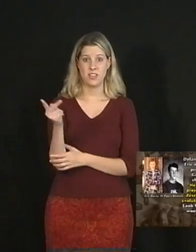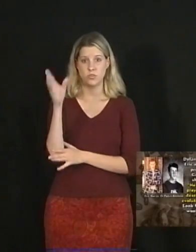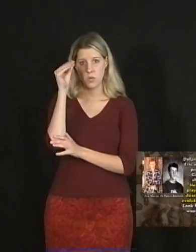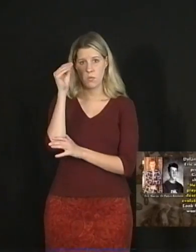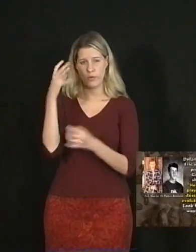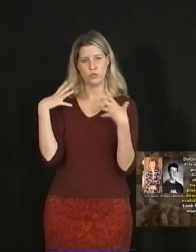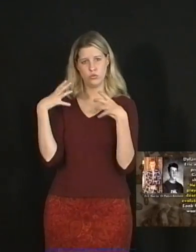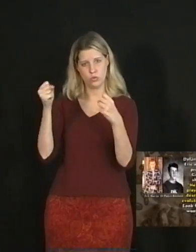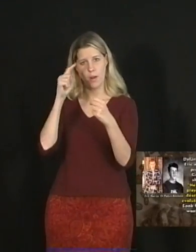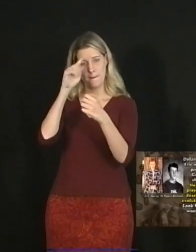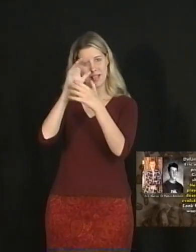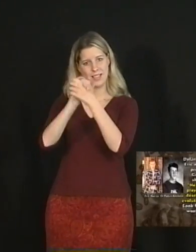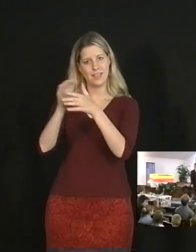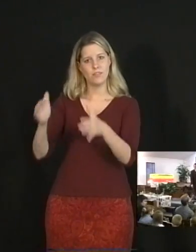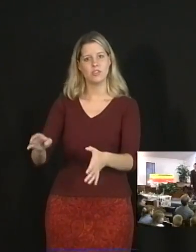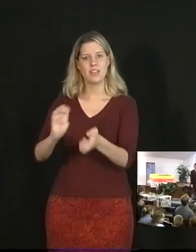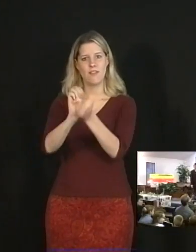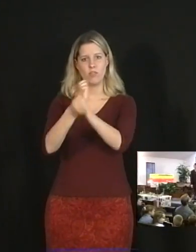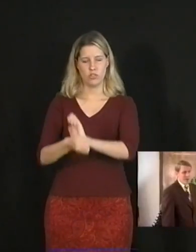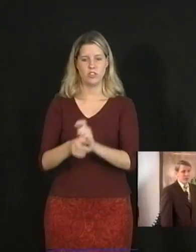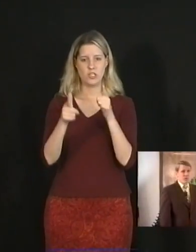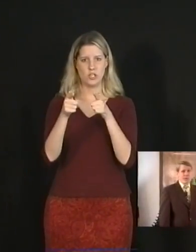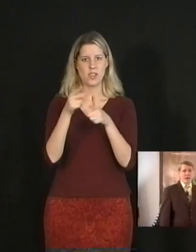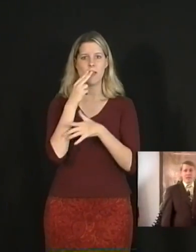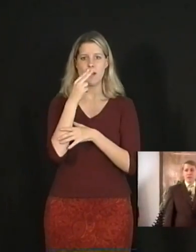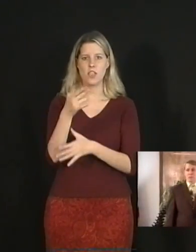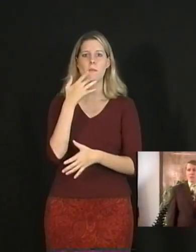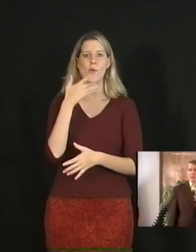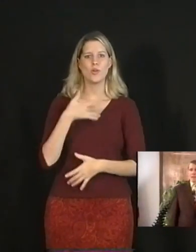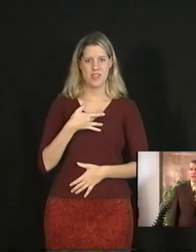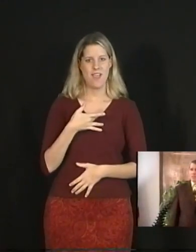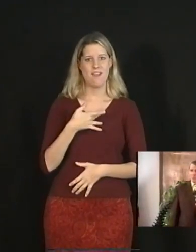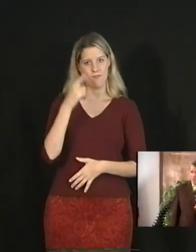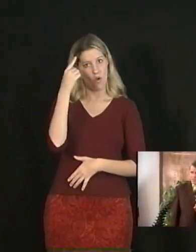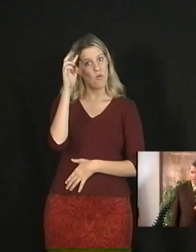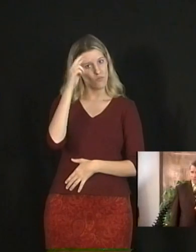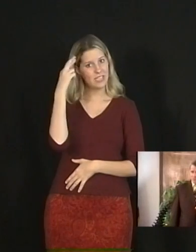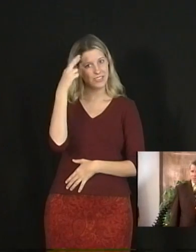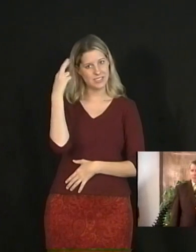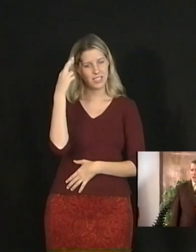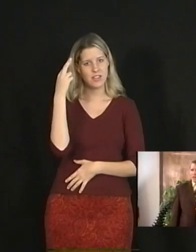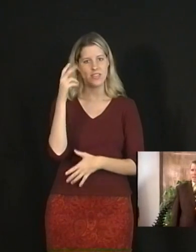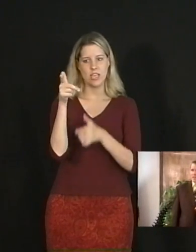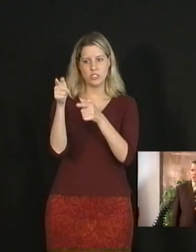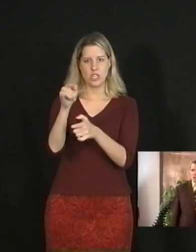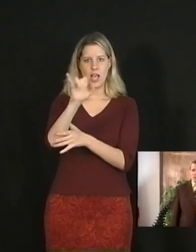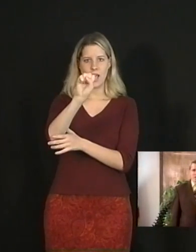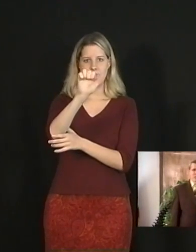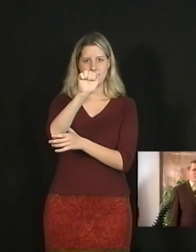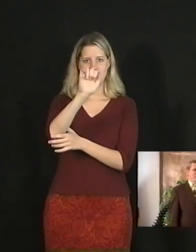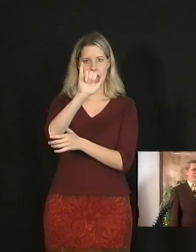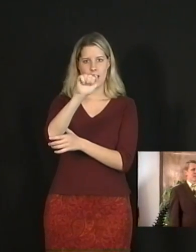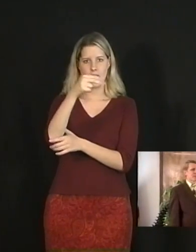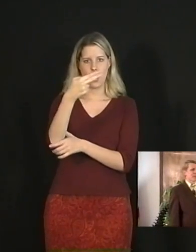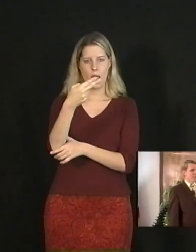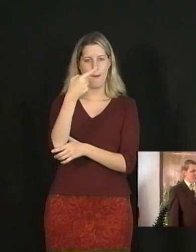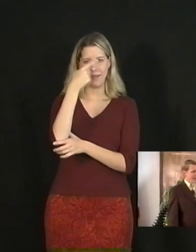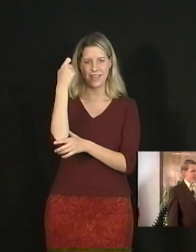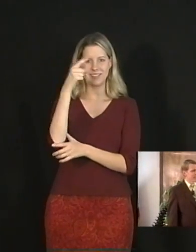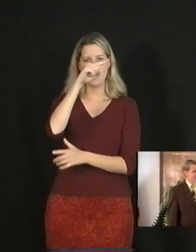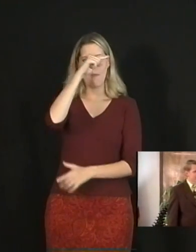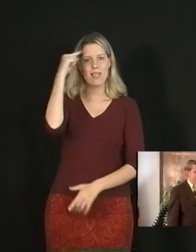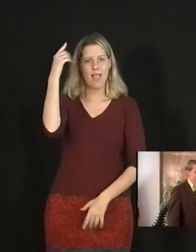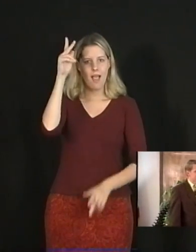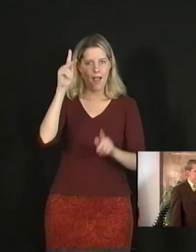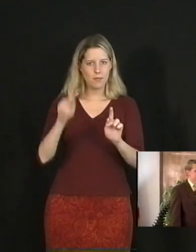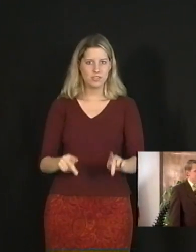These 2 boys were very strong believers in evolution. They did the shooting on Hitler's birthday on purpose. They shot Isaiah Shoals just simply because he was